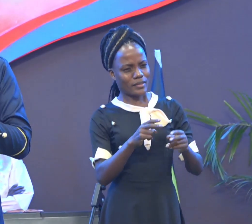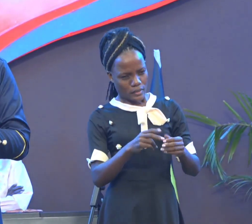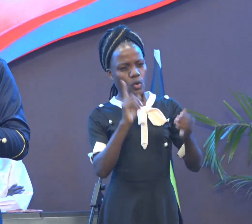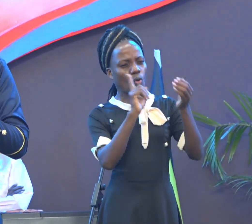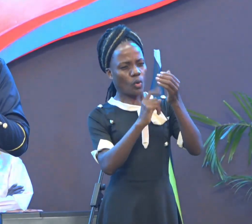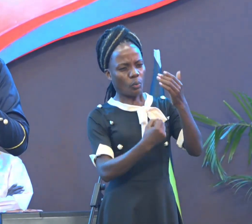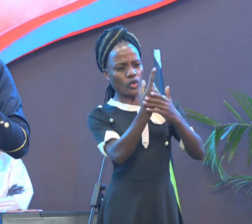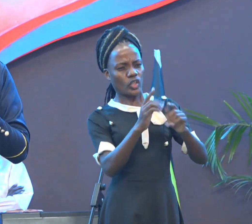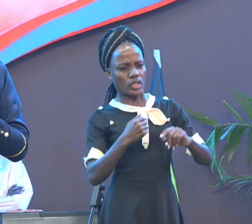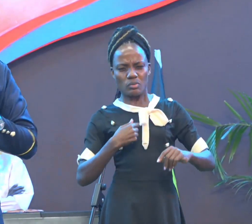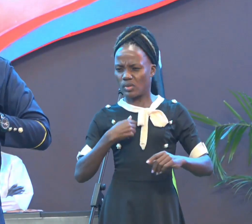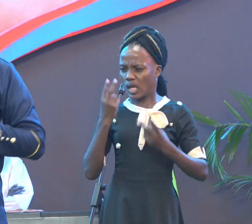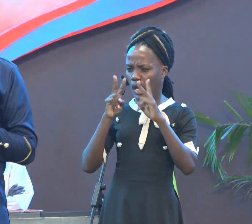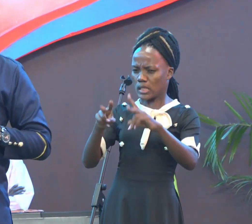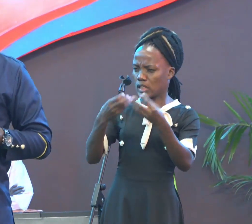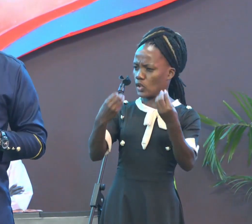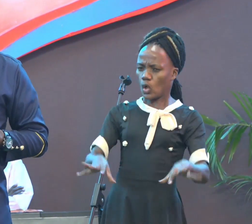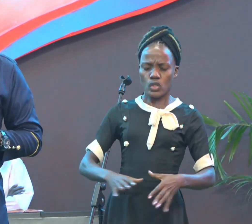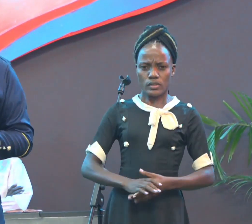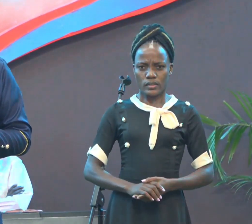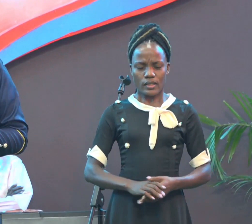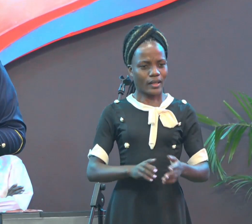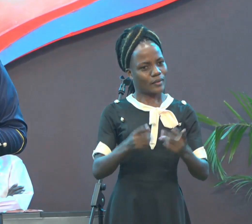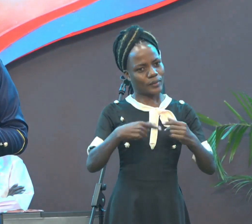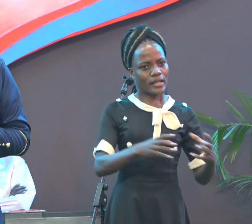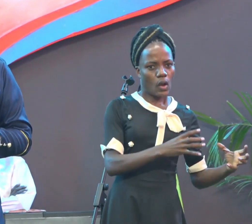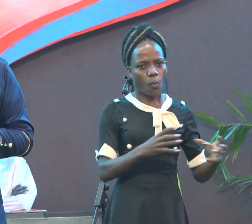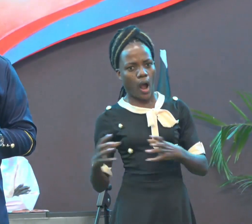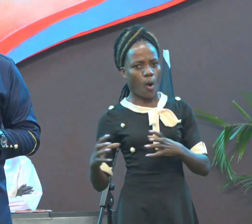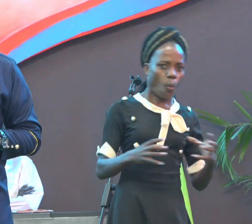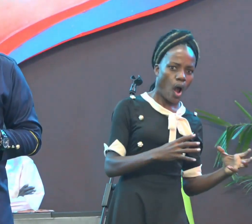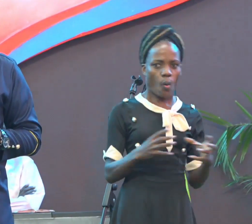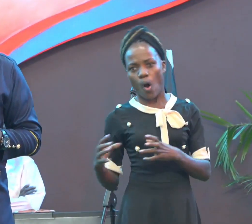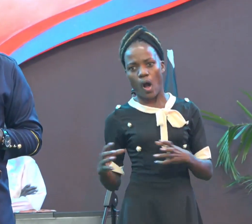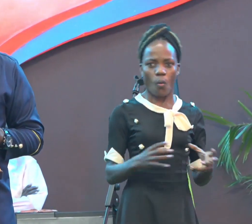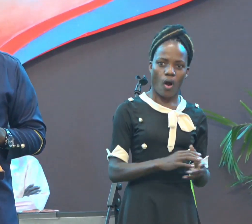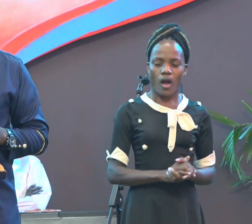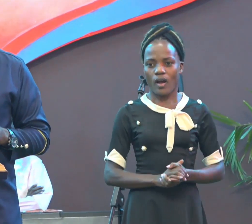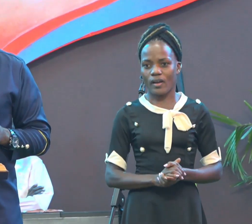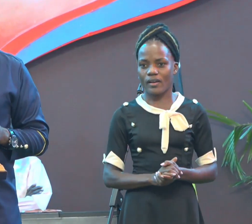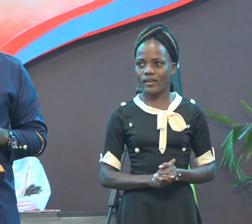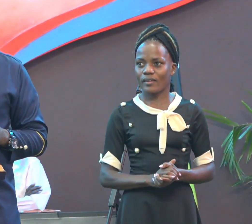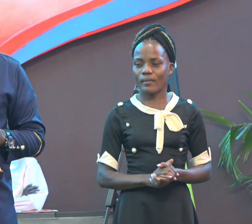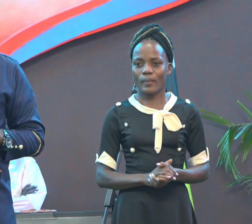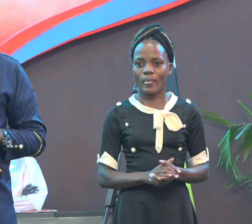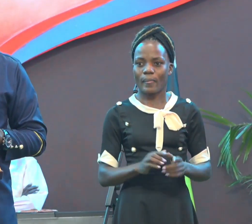get, but me, I'm seeing losses only. Then we begin off. Well done.